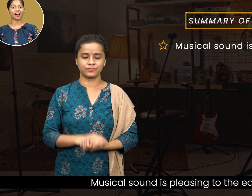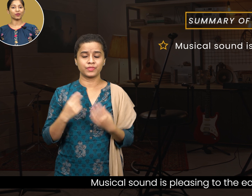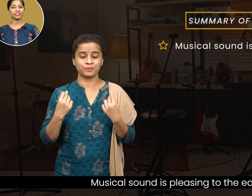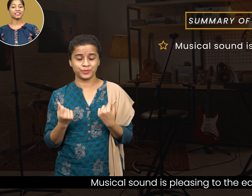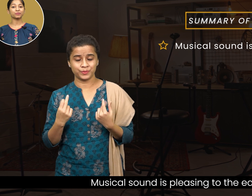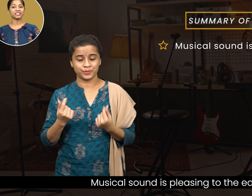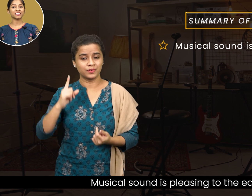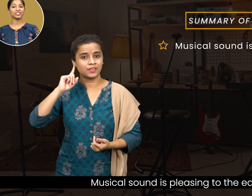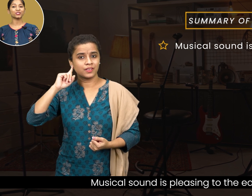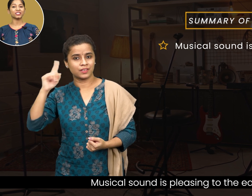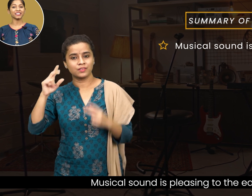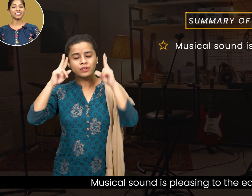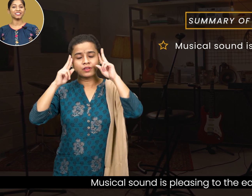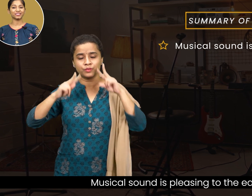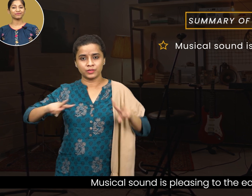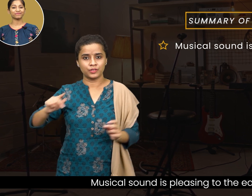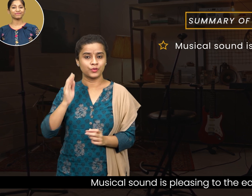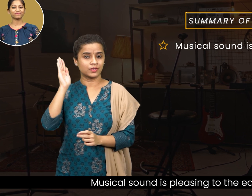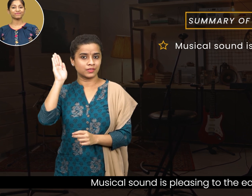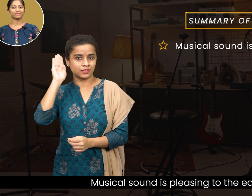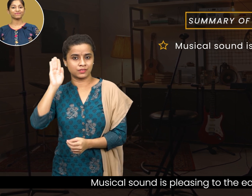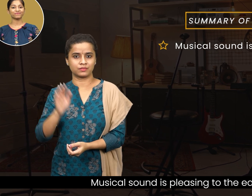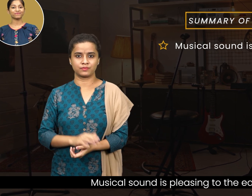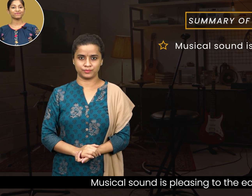Musical sound is pleasing to the ear.